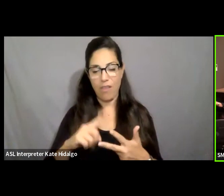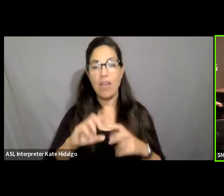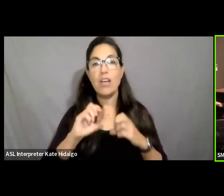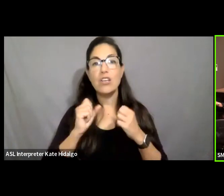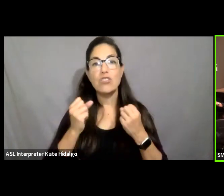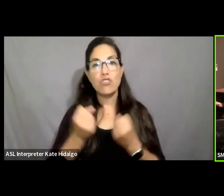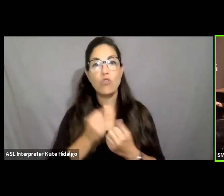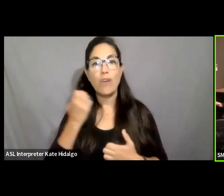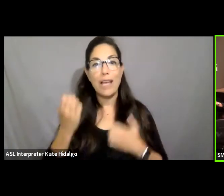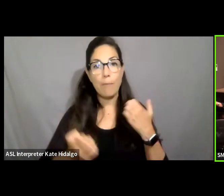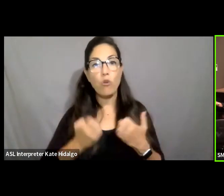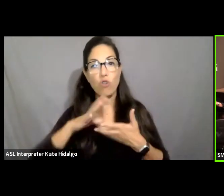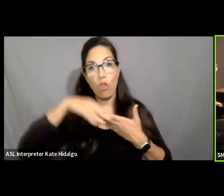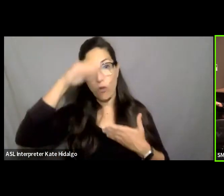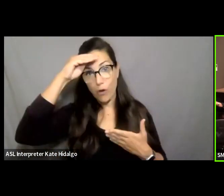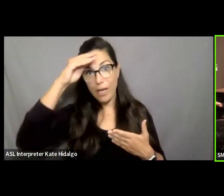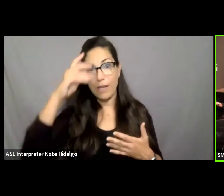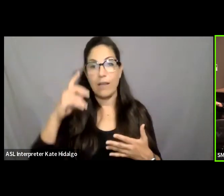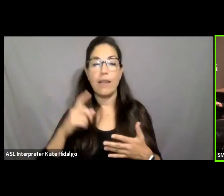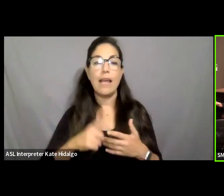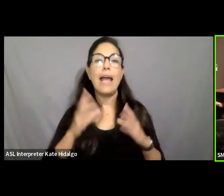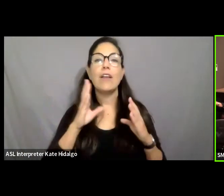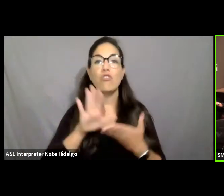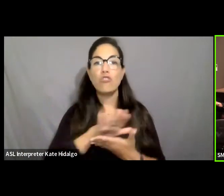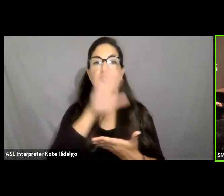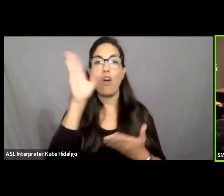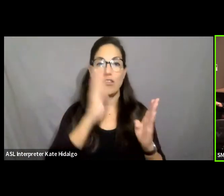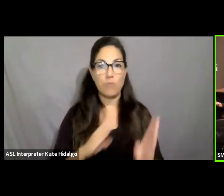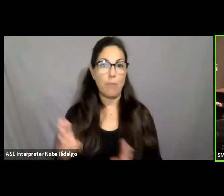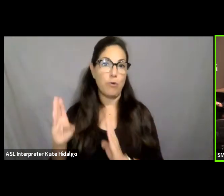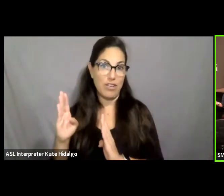emotional learning, and it's on college preparation.